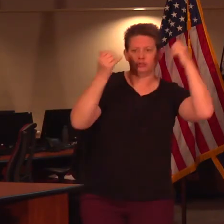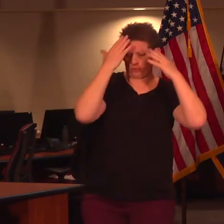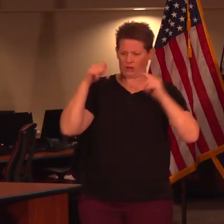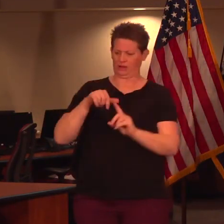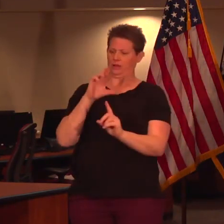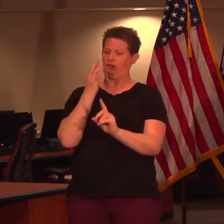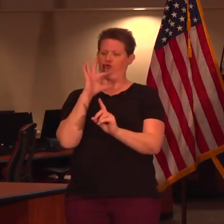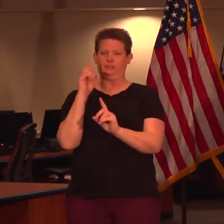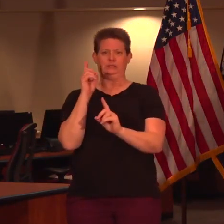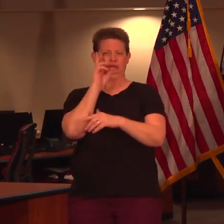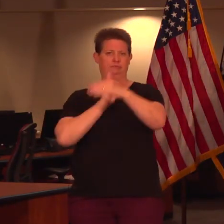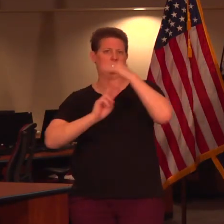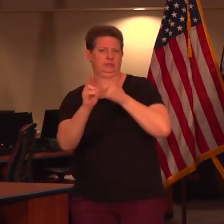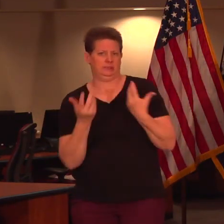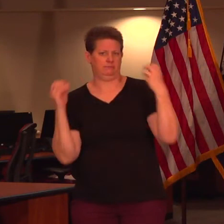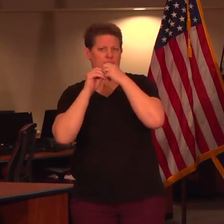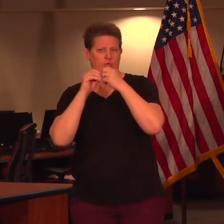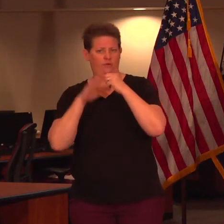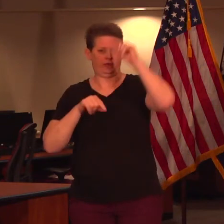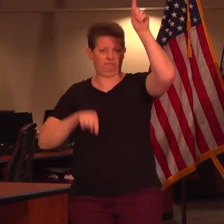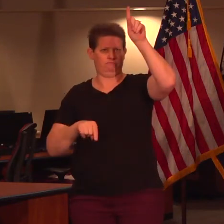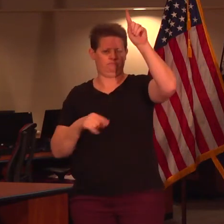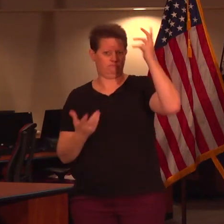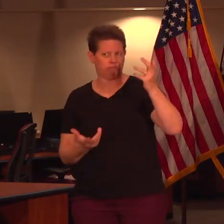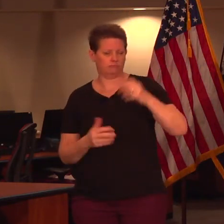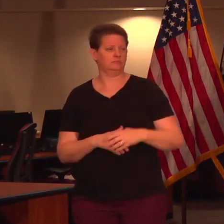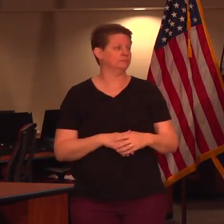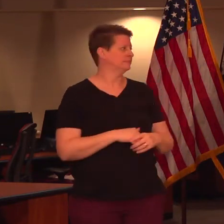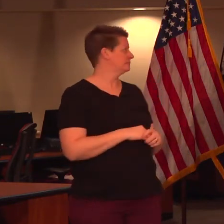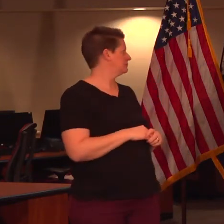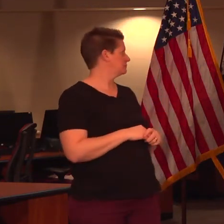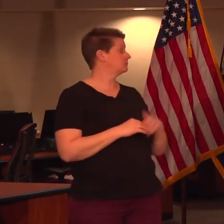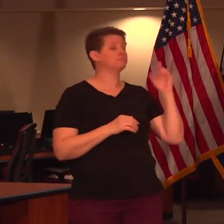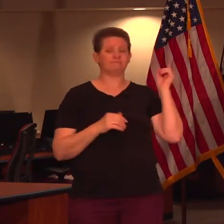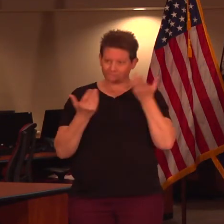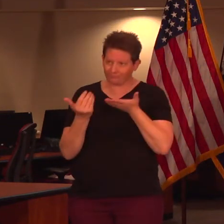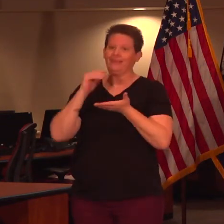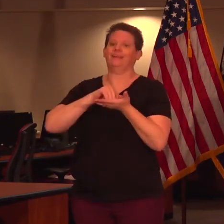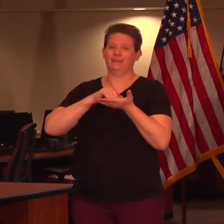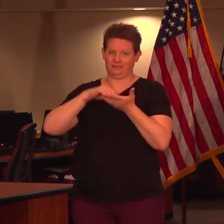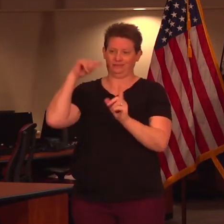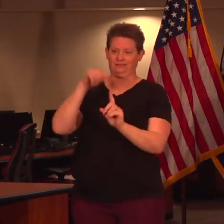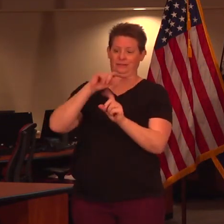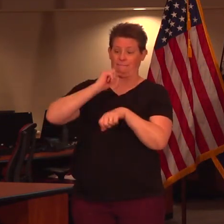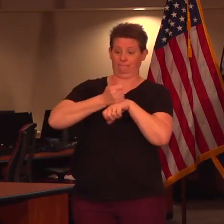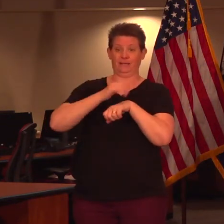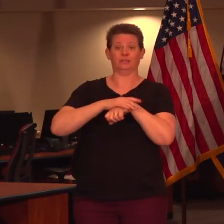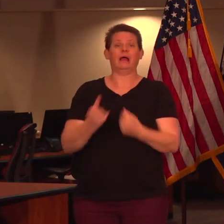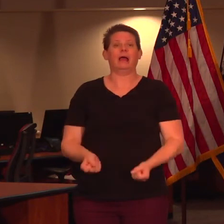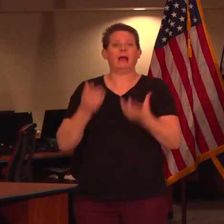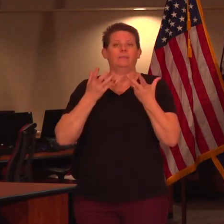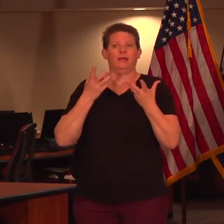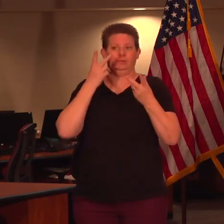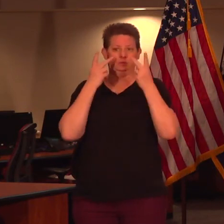Richland County have higher projections than those 2 other counties? The projections are based off of how many cases are